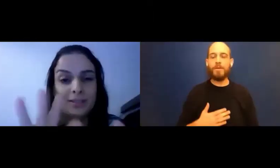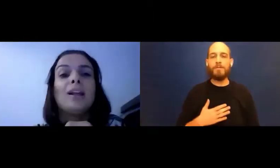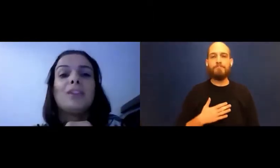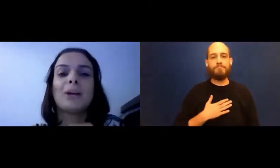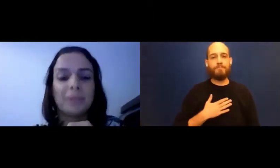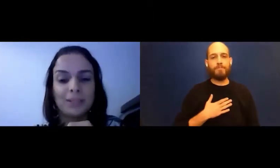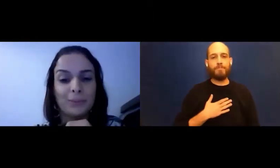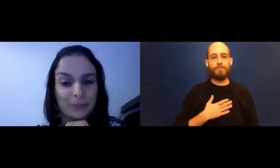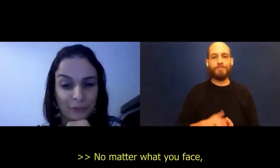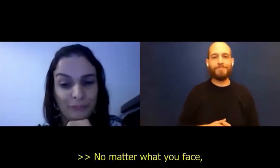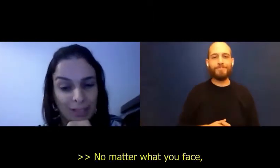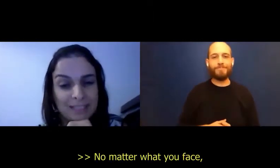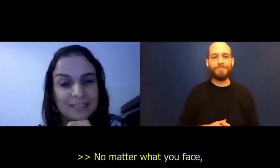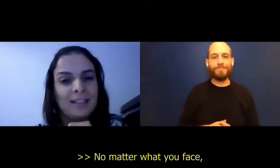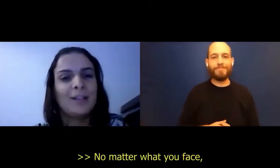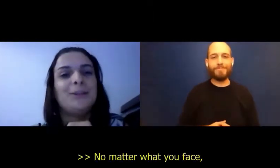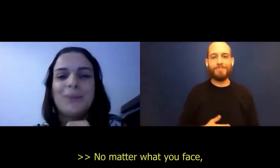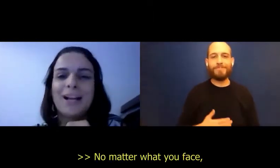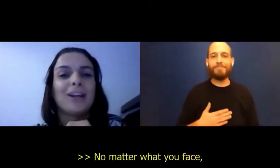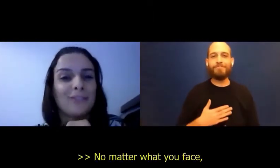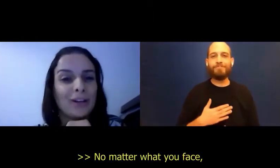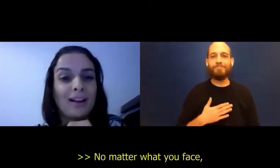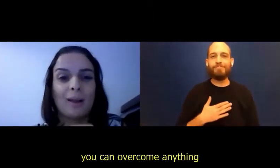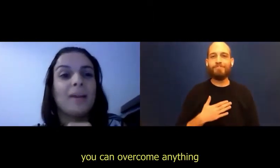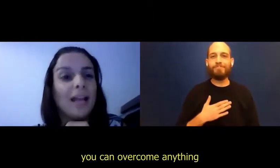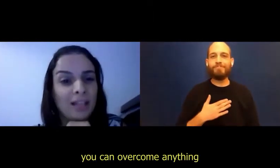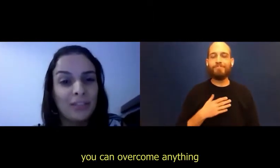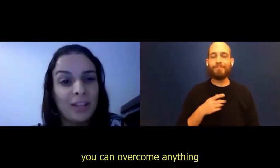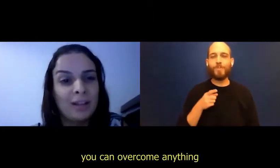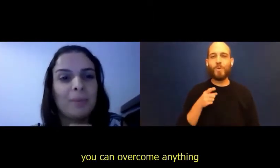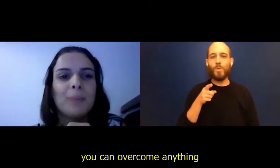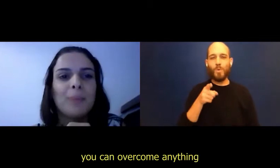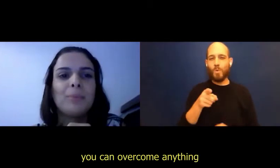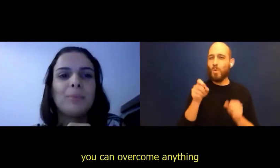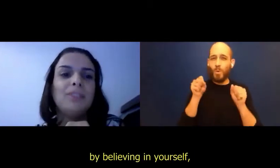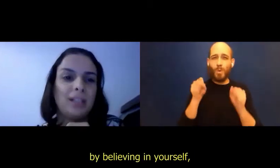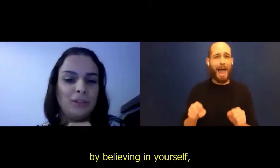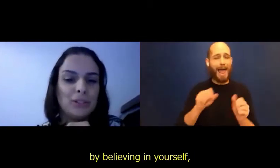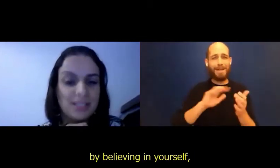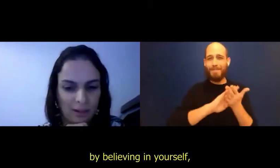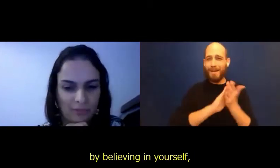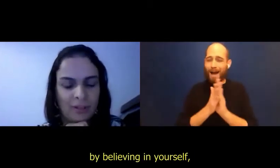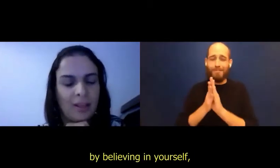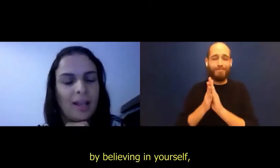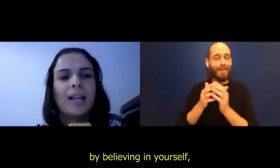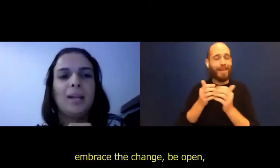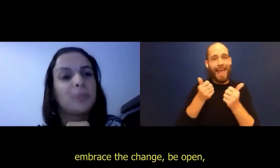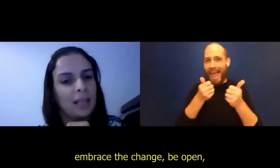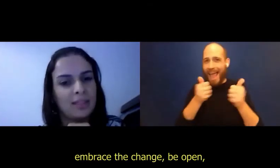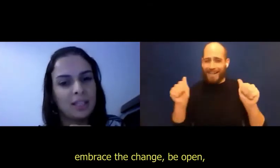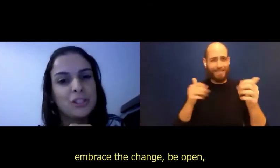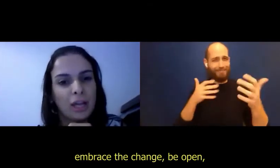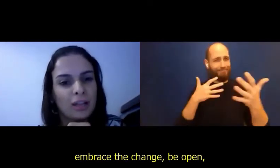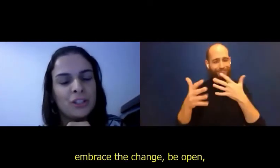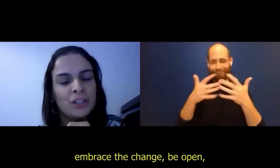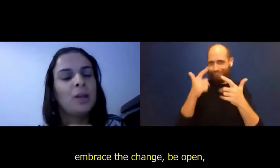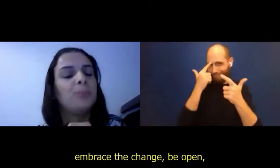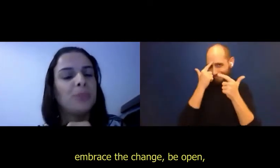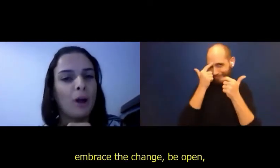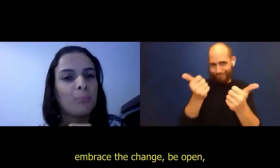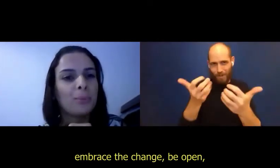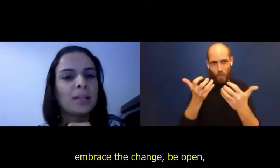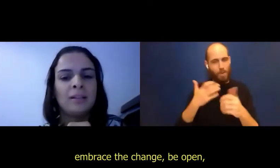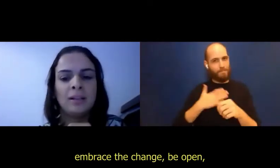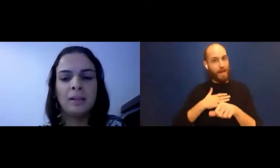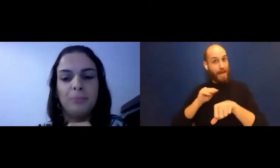Sorry. No matter what you face, you can overcome anything by believing in yourself. Embrace the change,